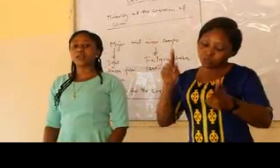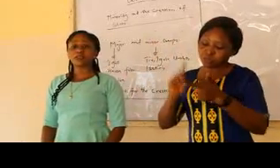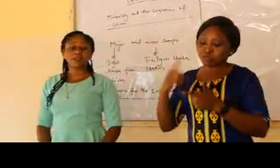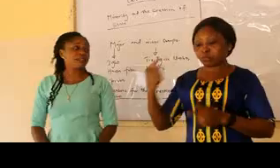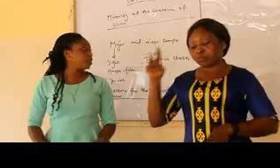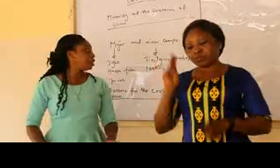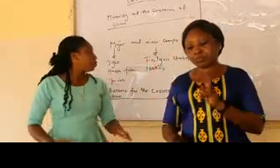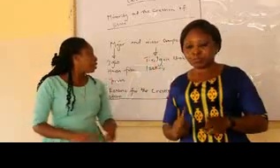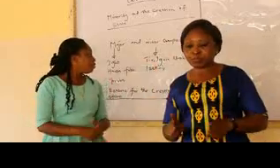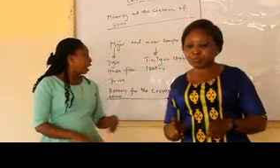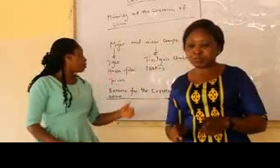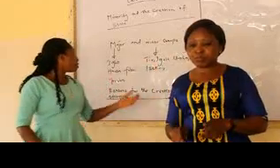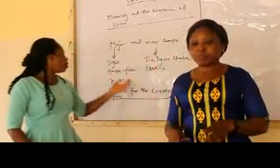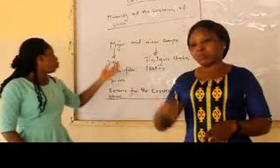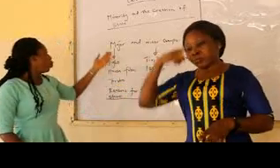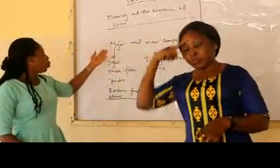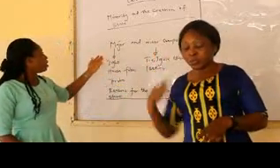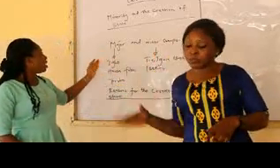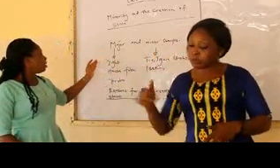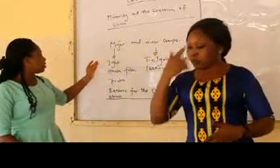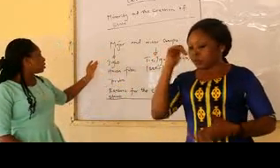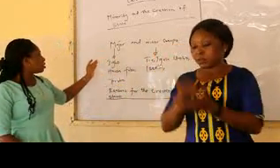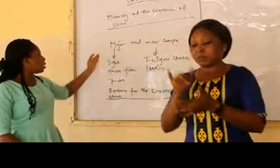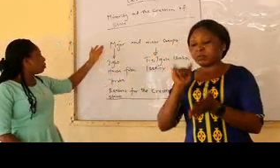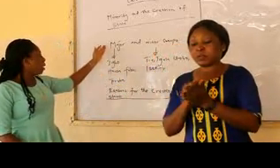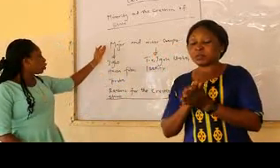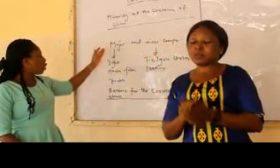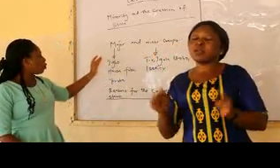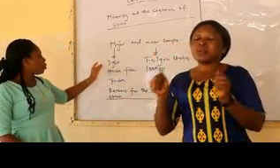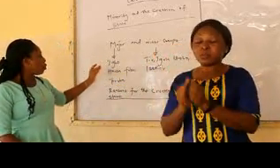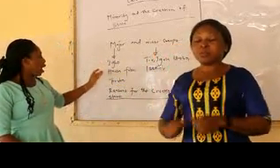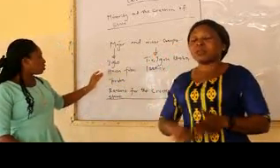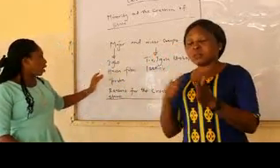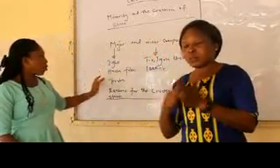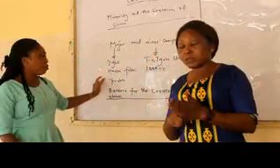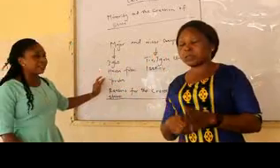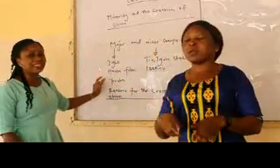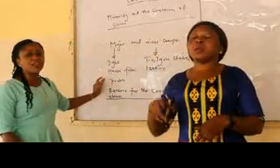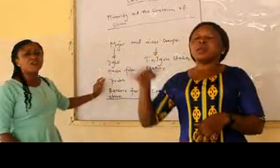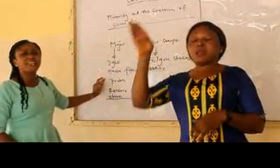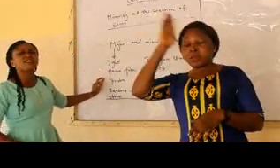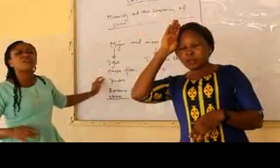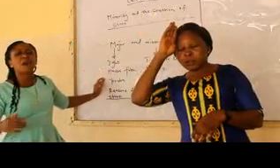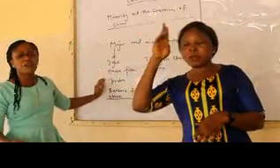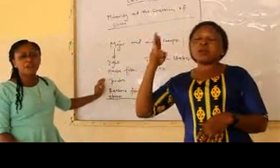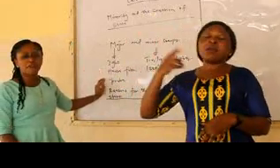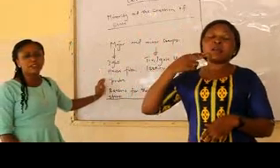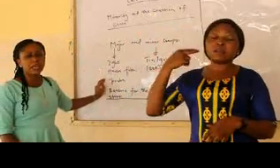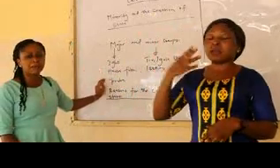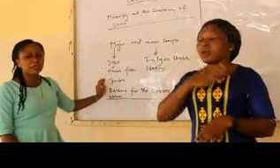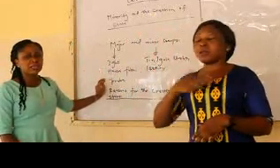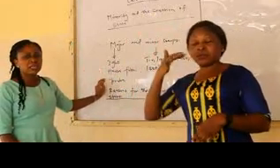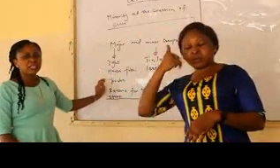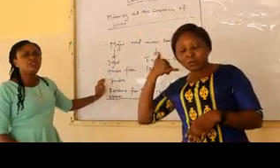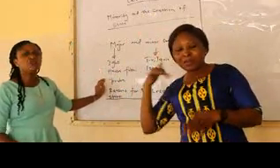Because they believe that with this major group, Igbo, Hausa, and Yoruba, that the government is somehow far from